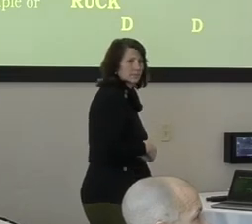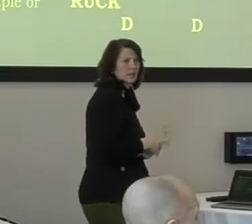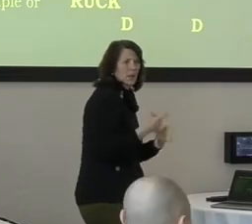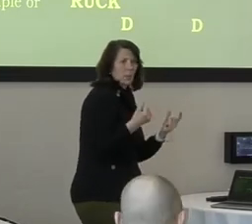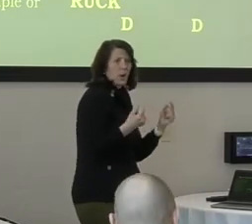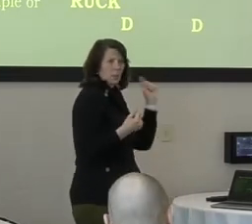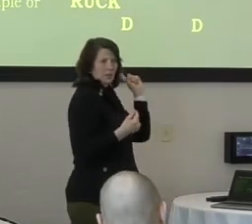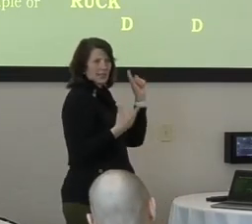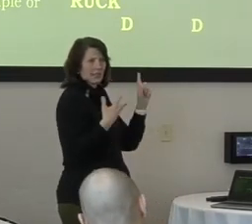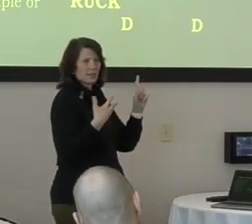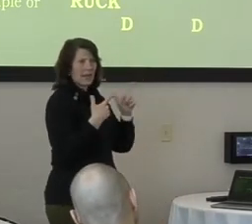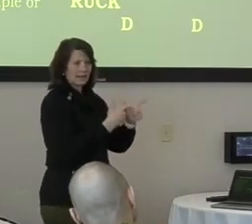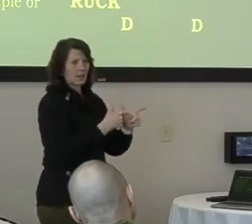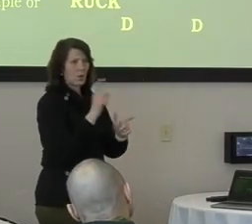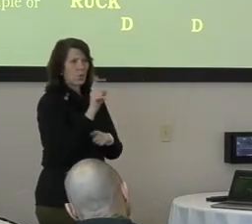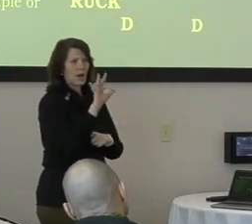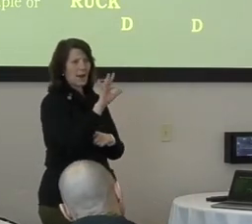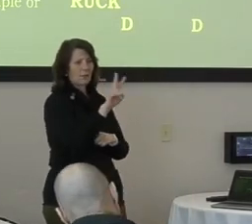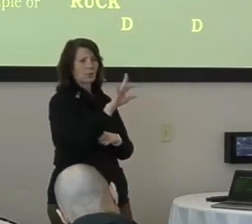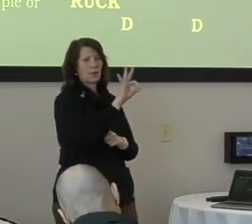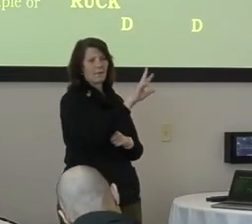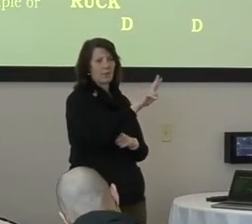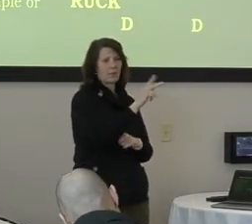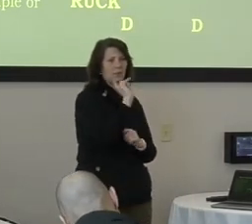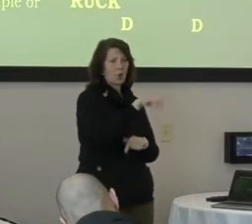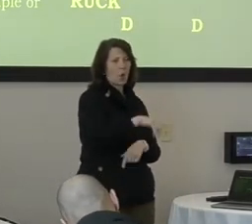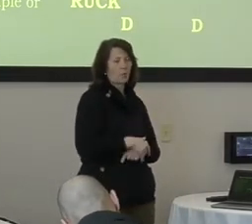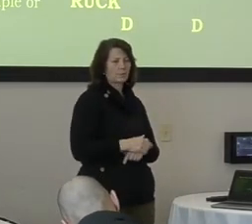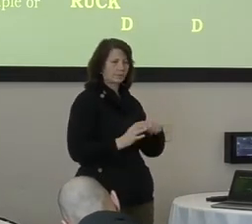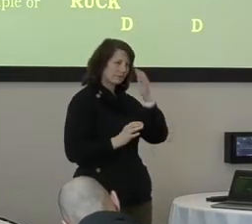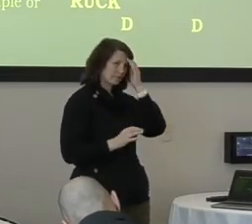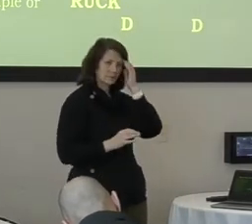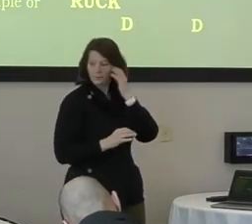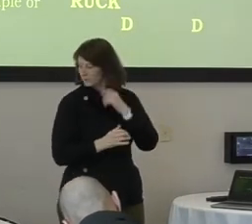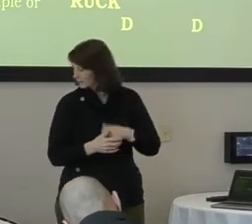What can we do with attack? Where can F2 and F3 go?